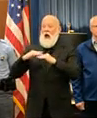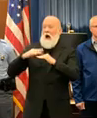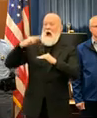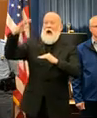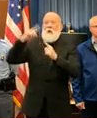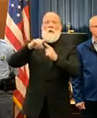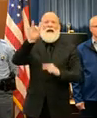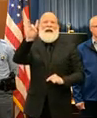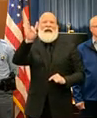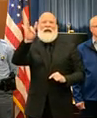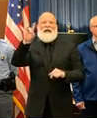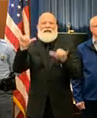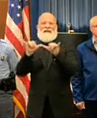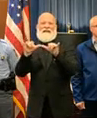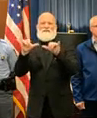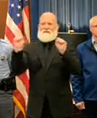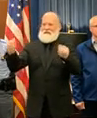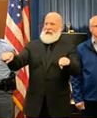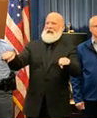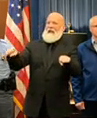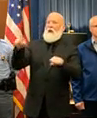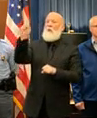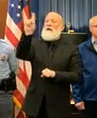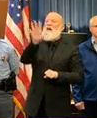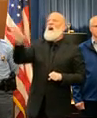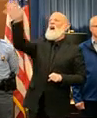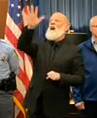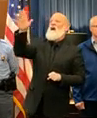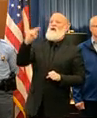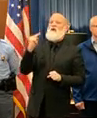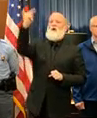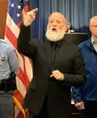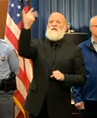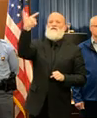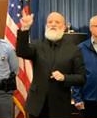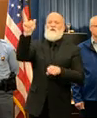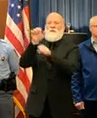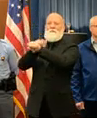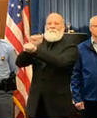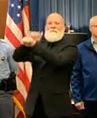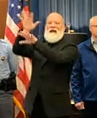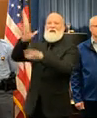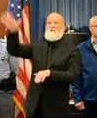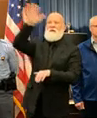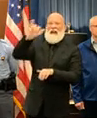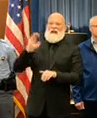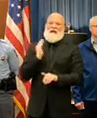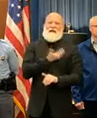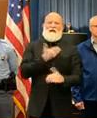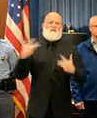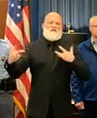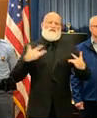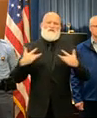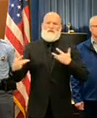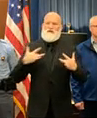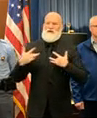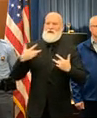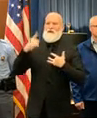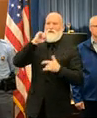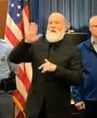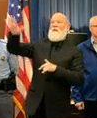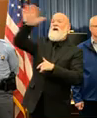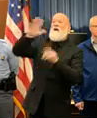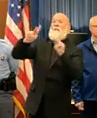Georgia mountains are some of our largest concerns, so if you're in that area, just make sure you're preparing yourself ahead of time.